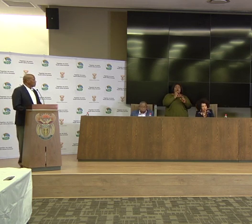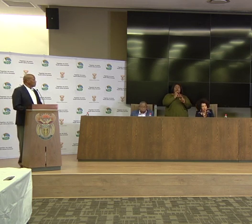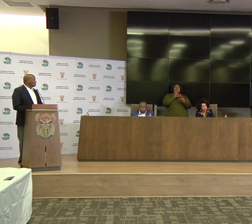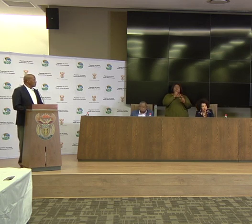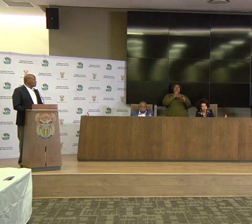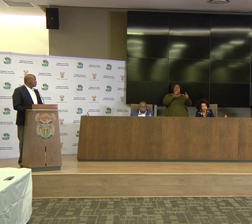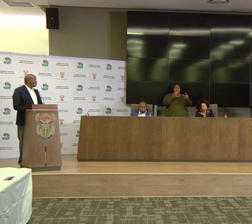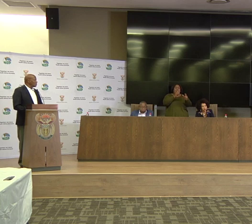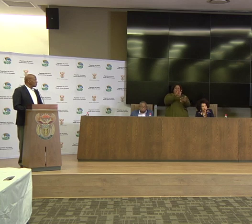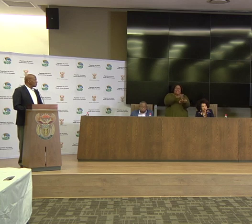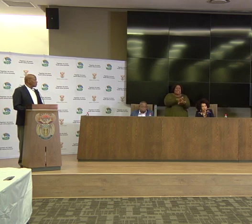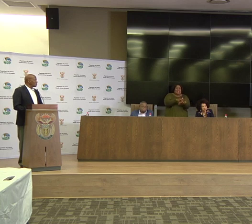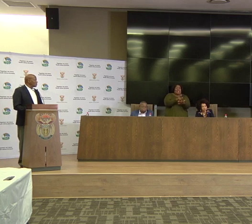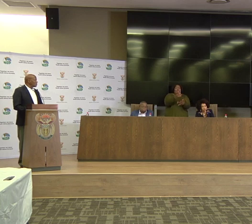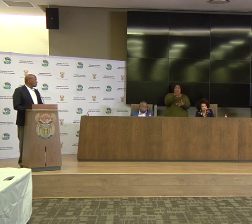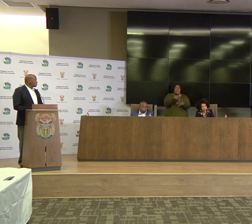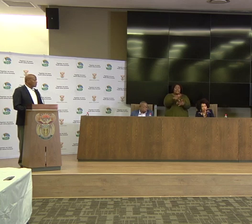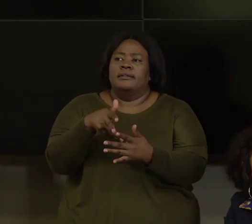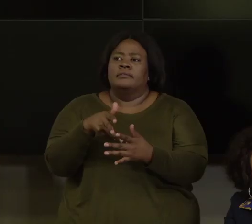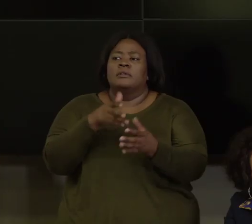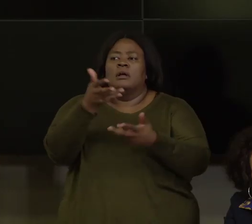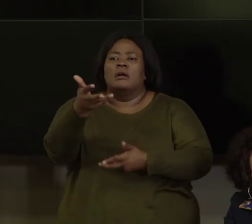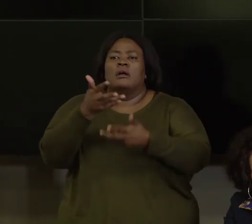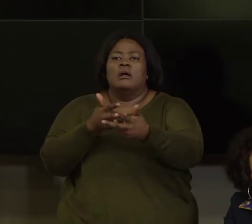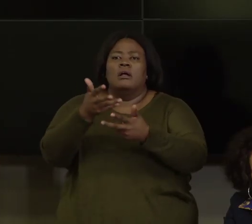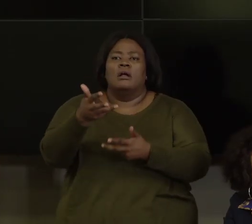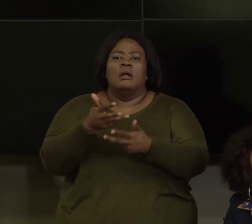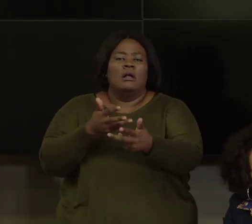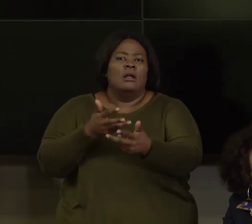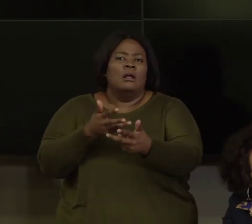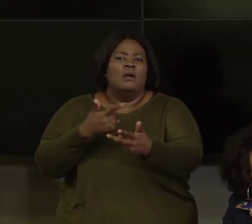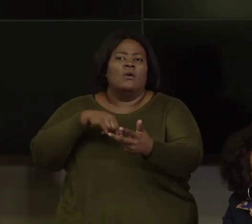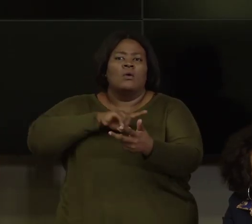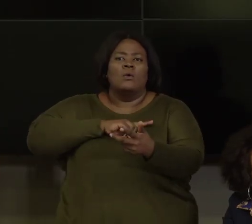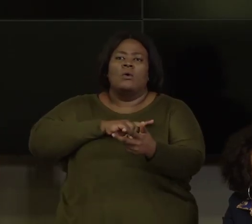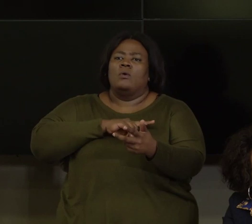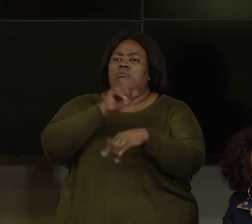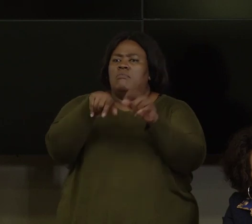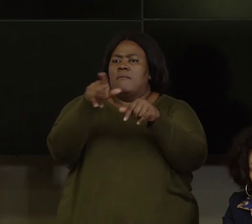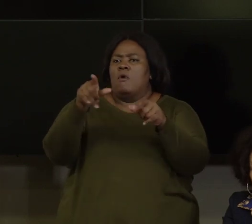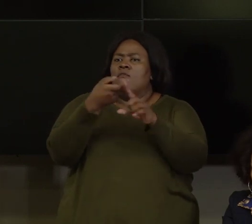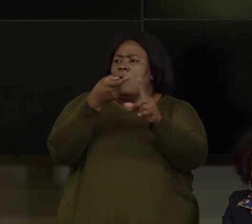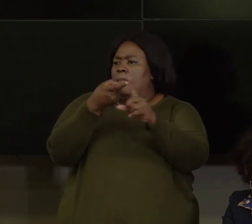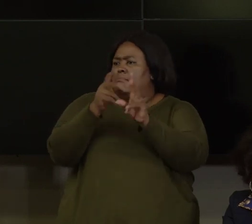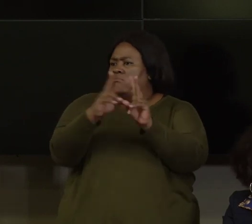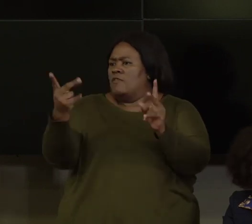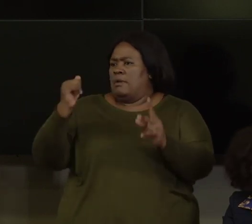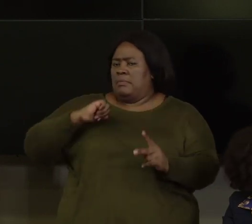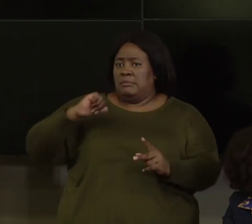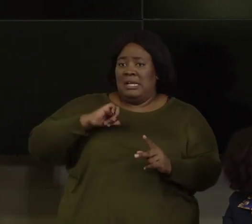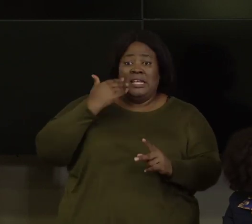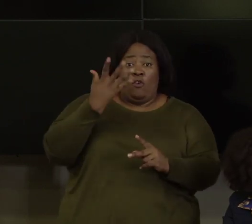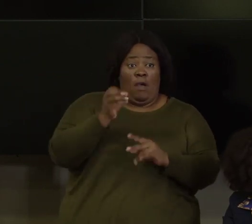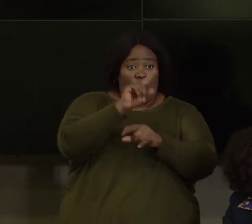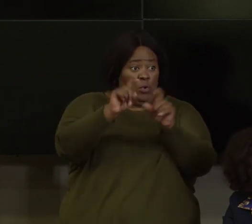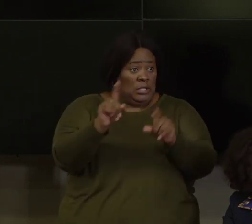where they'll be able to talk directly to all our points in our municipalities, should you have any question. So Samgel, you